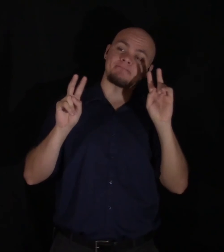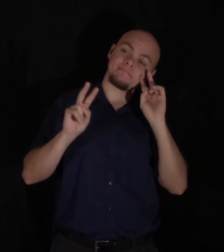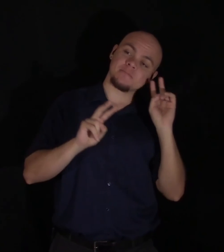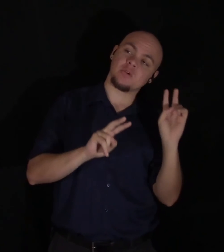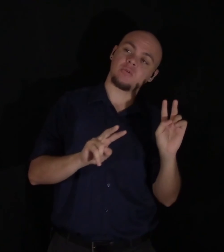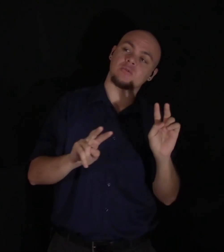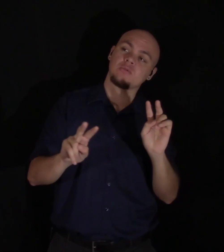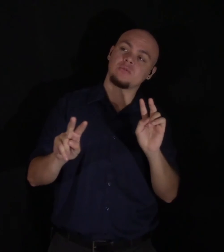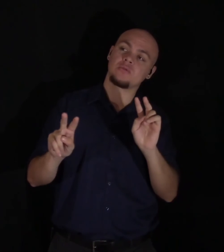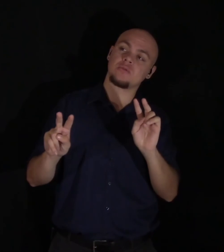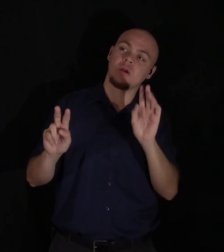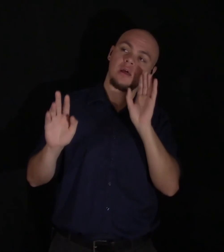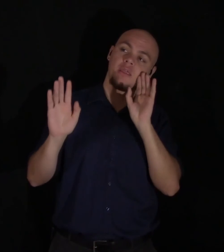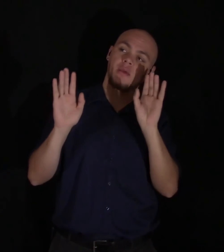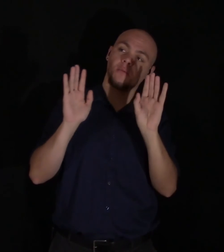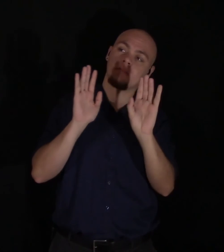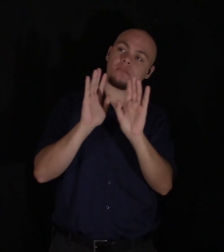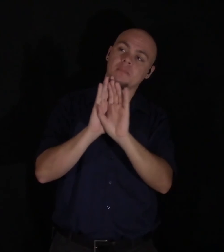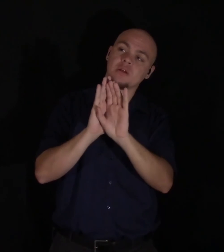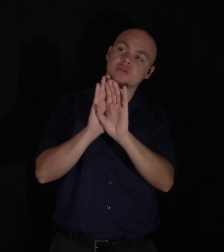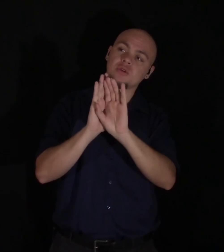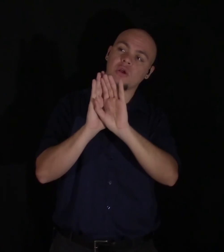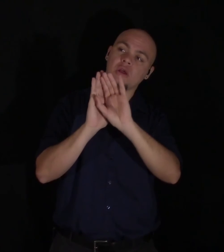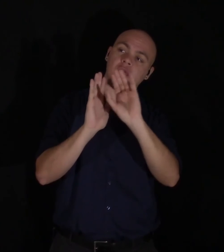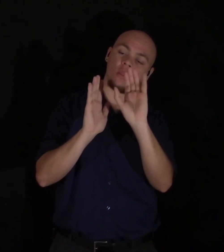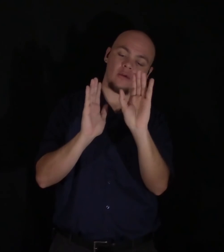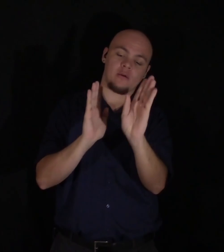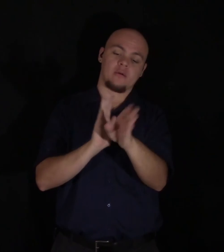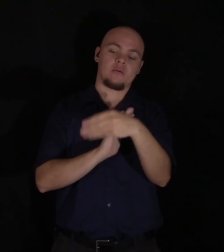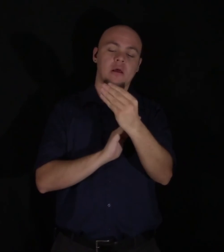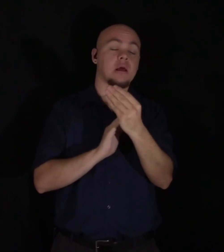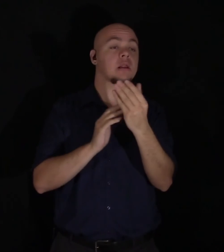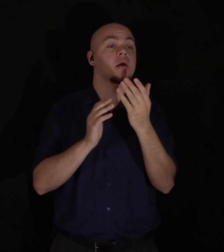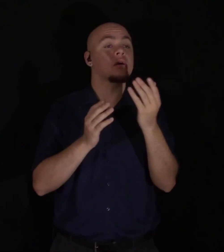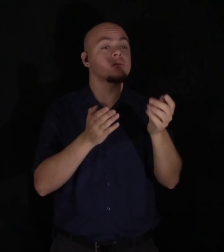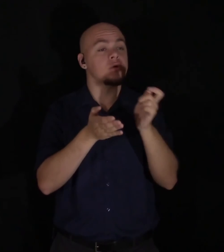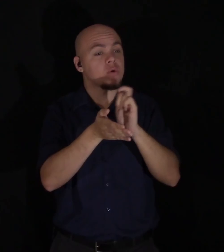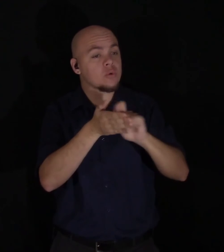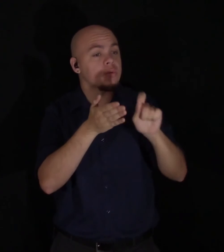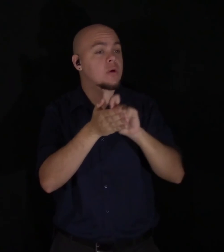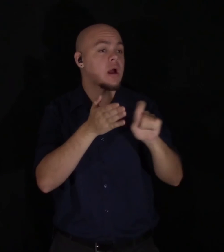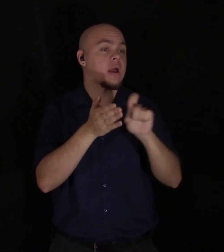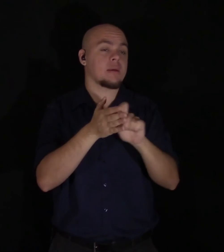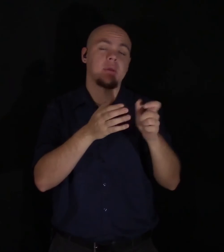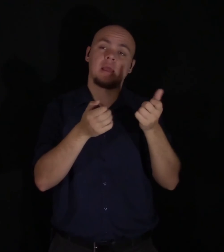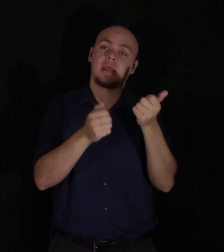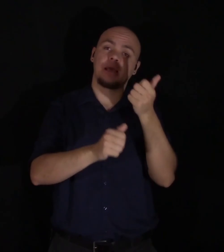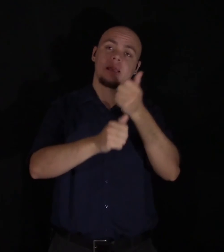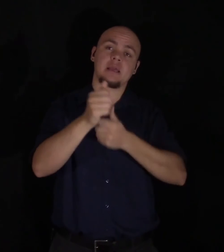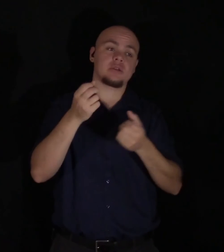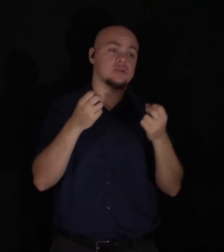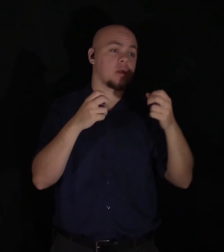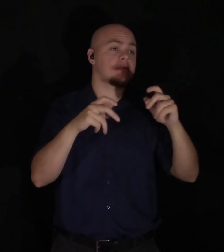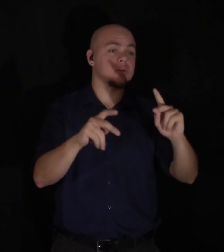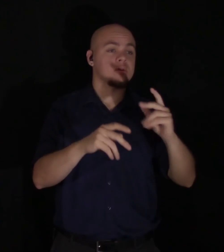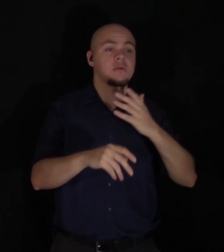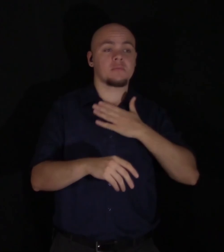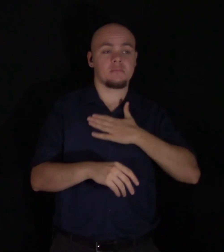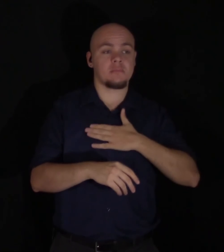of the picture. Continue for the present to write to me by every opportunity. I may receive your letters